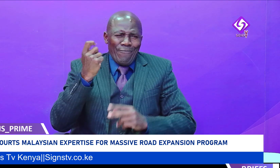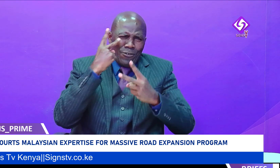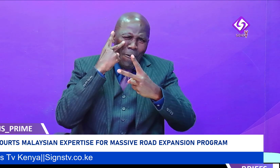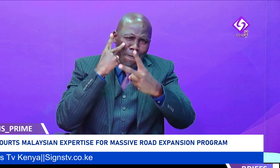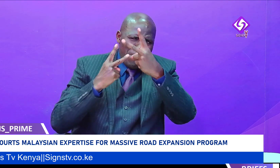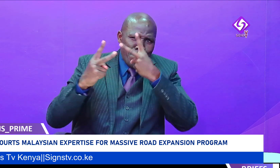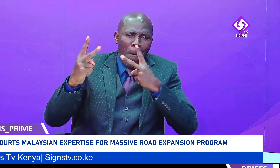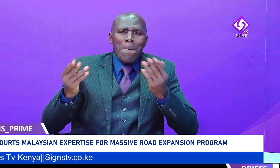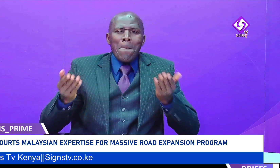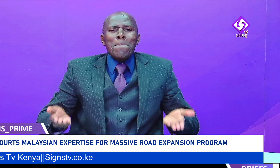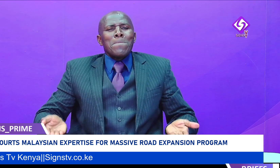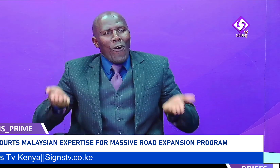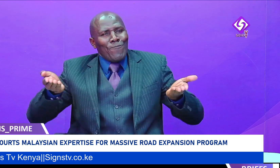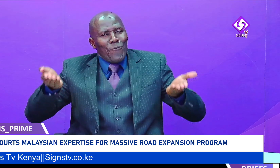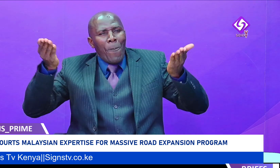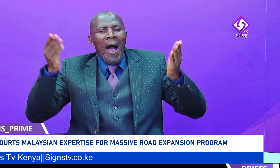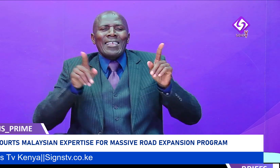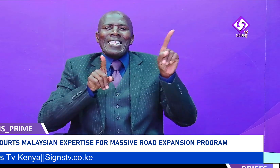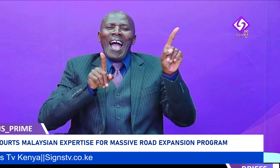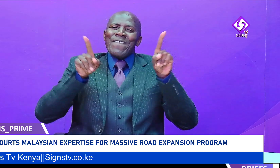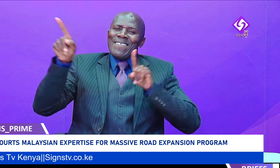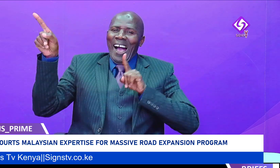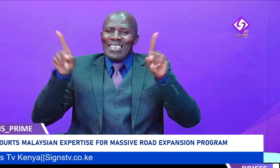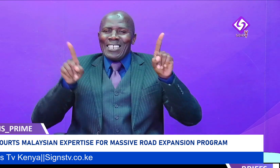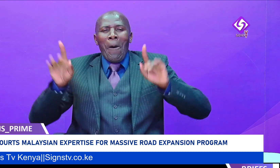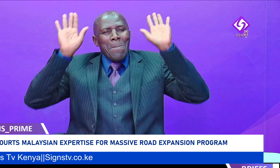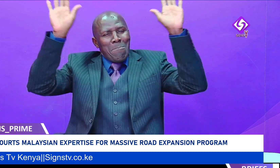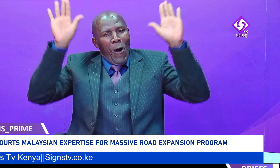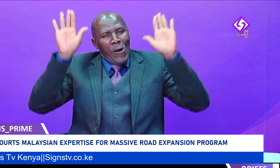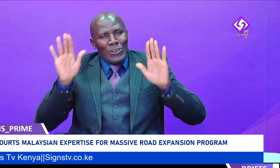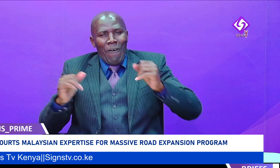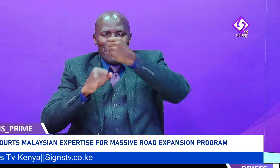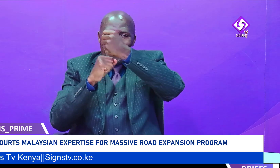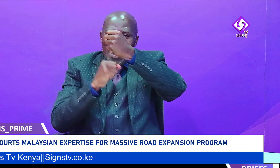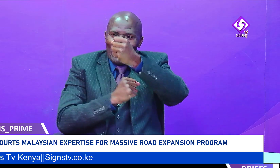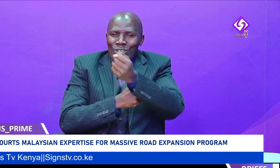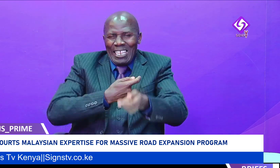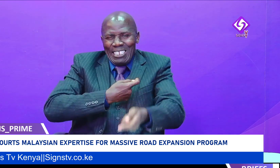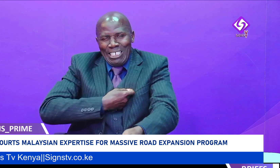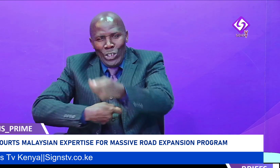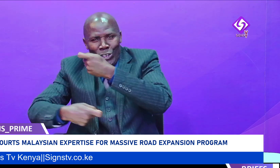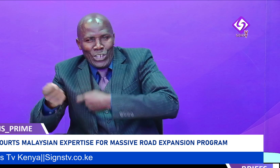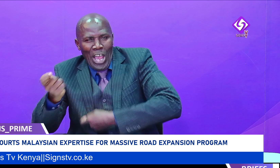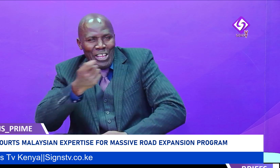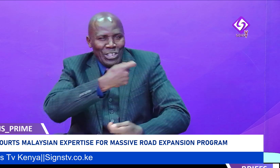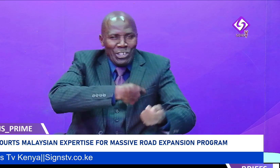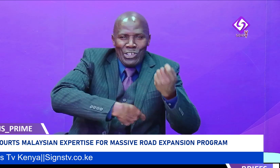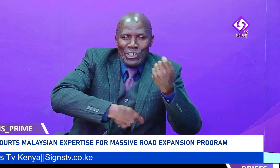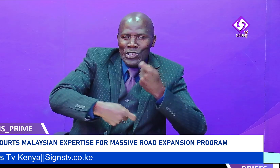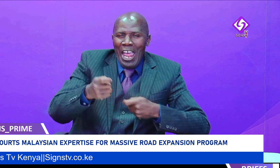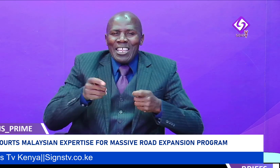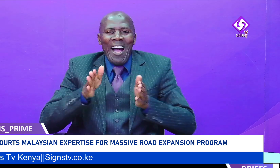vision of improving mobility, significantly boosting trade, and unlocking the economic